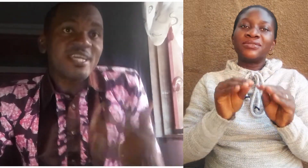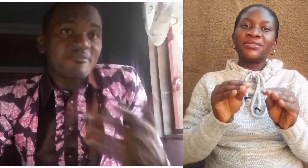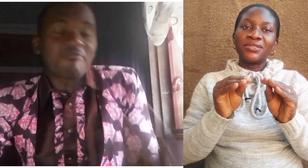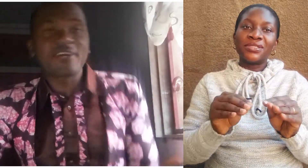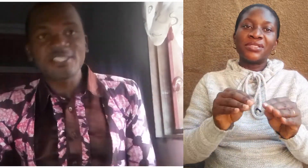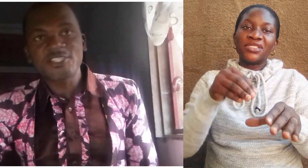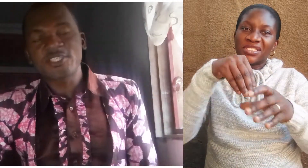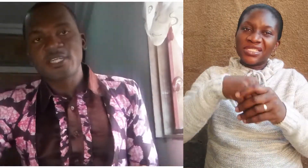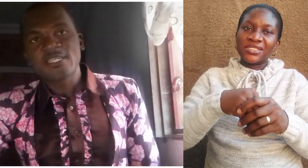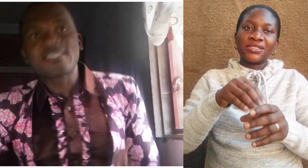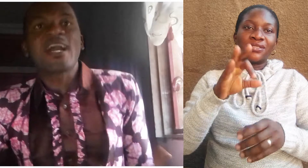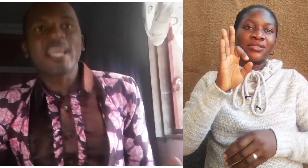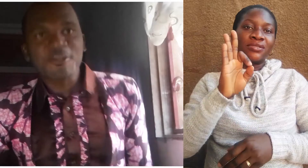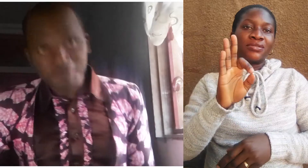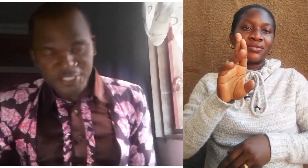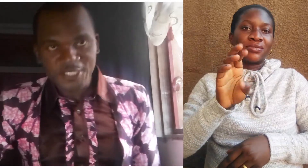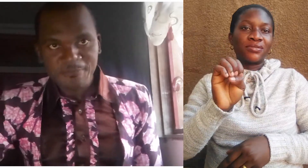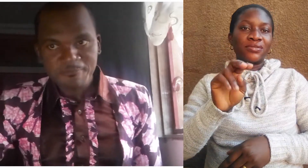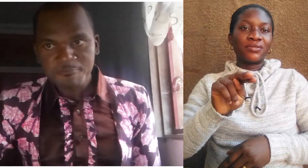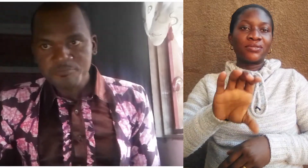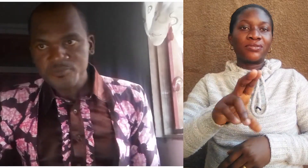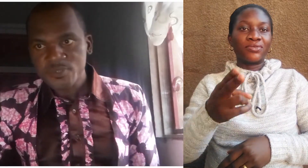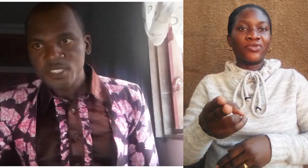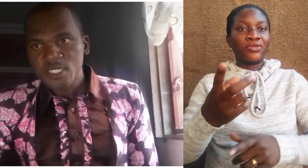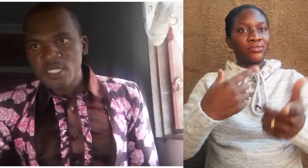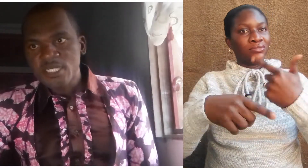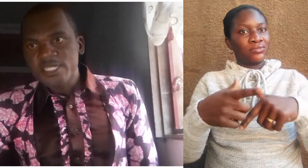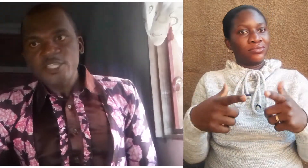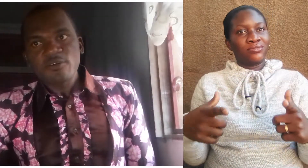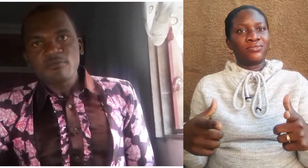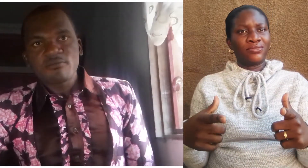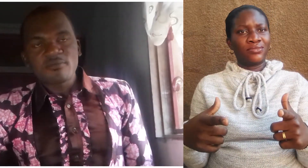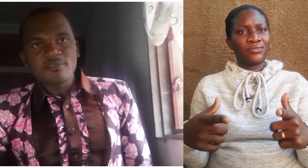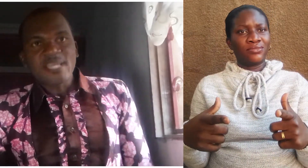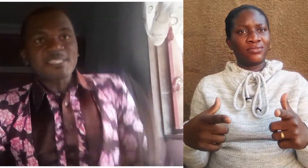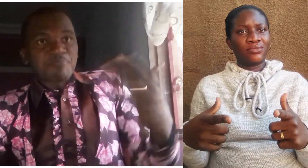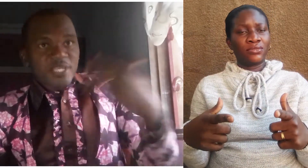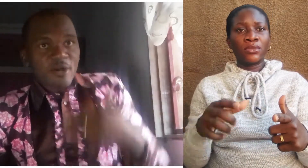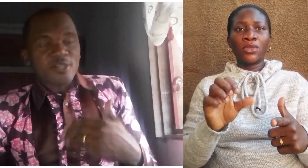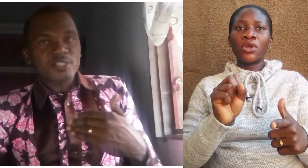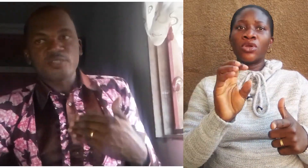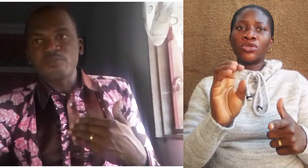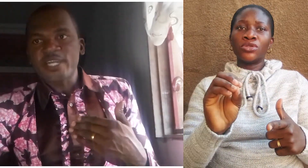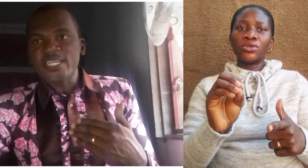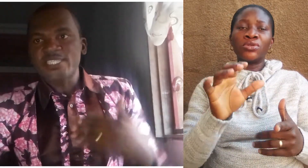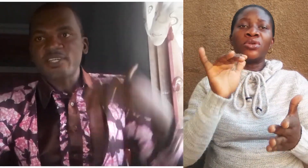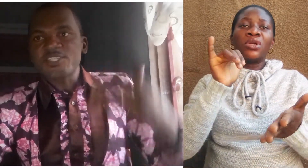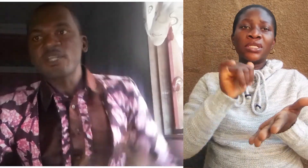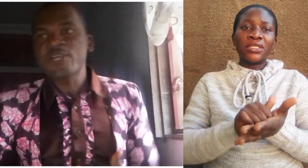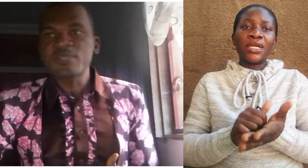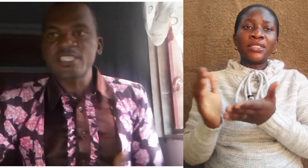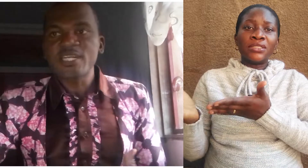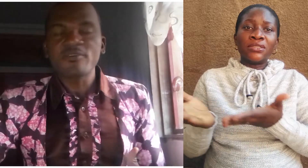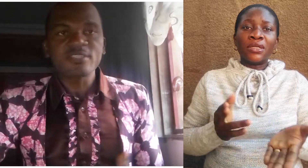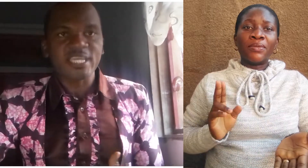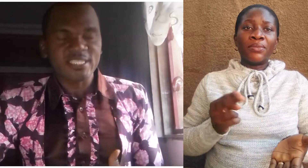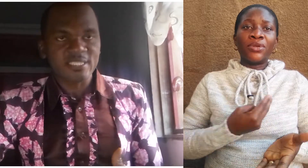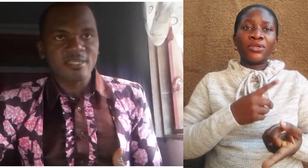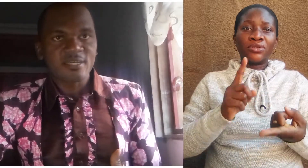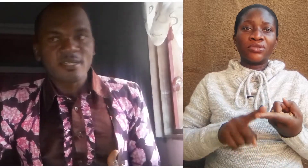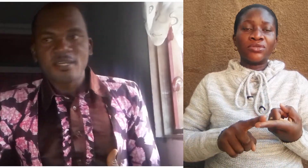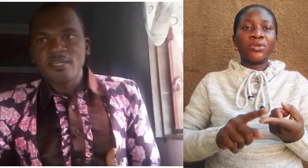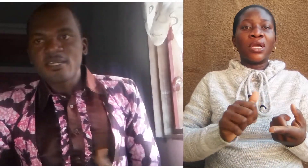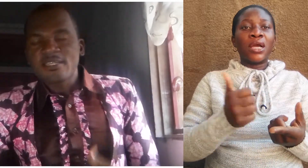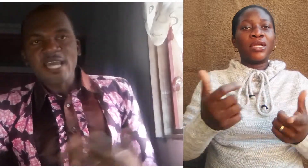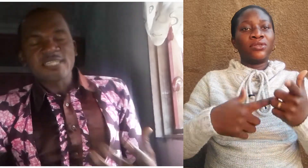and teach in French sign language. So that brings us to a sociolinguistic